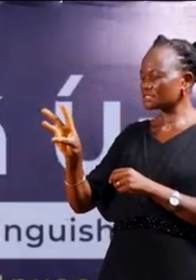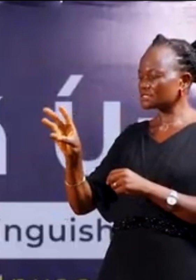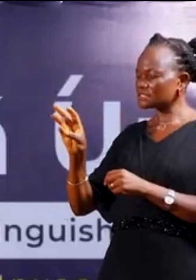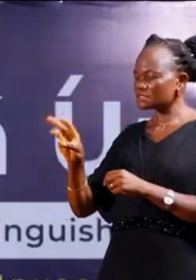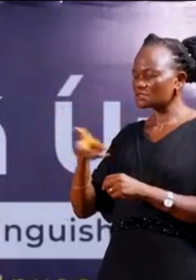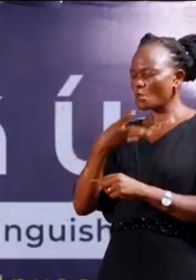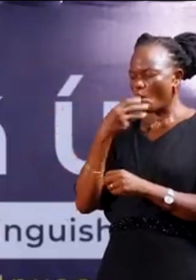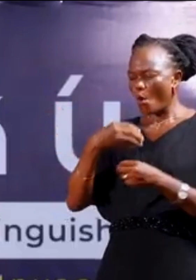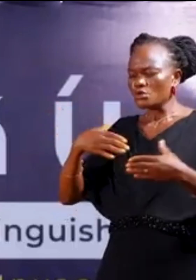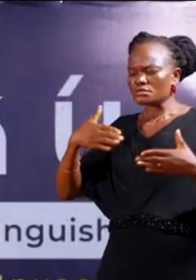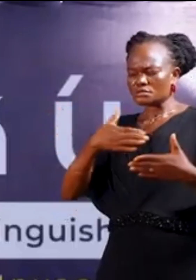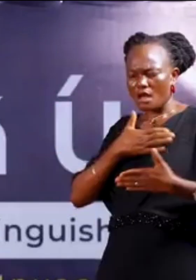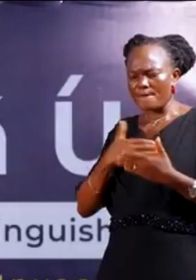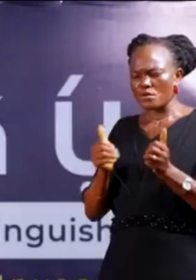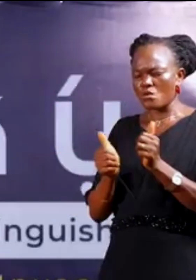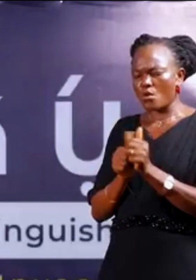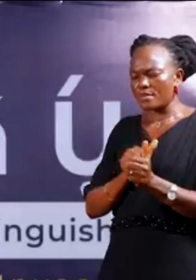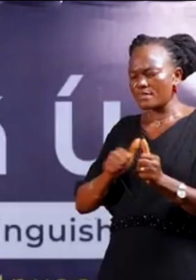agricultural produce,